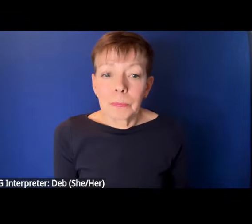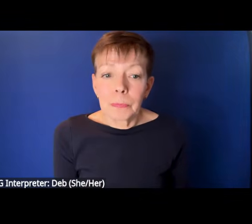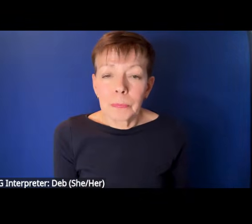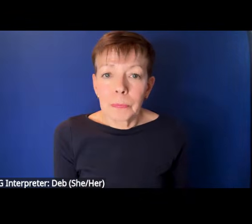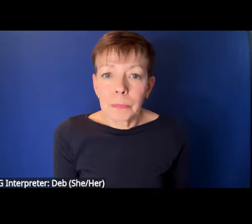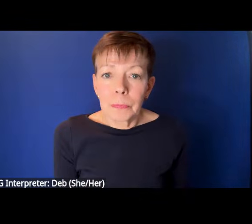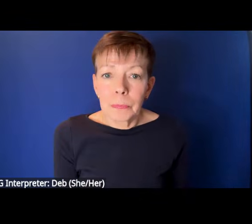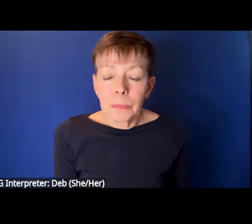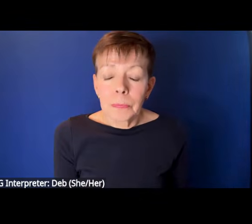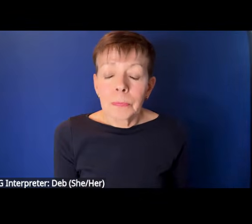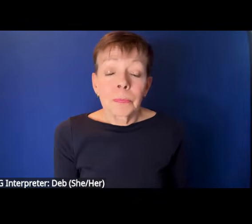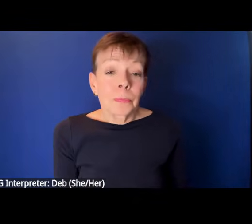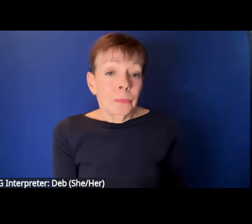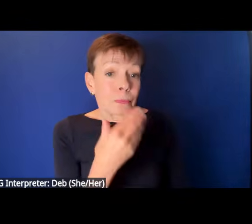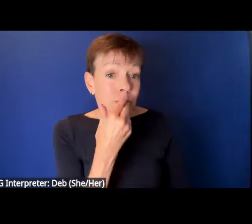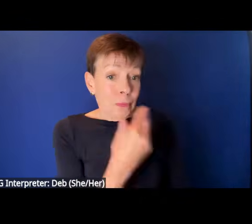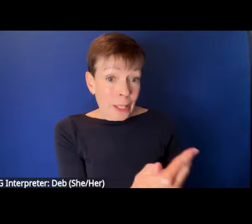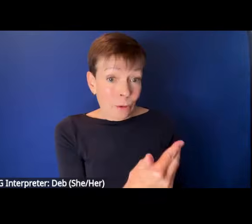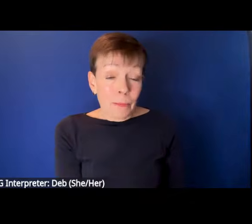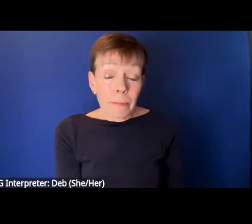Thank you, Associate Superintendent.